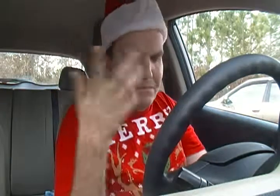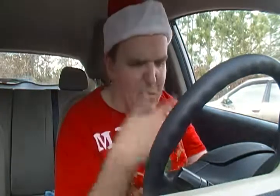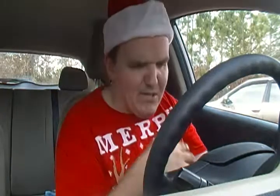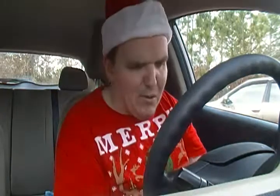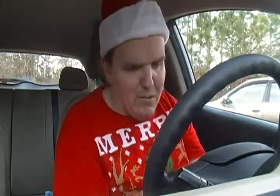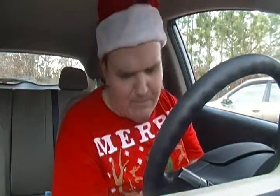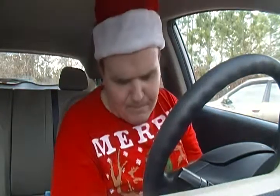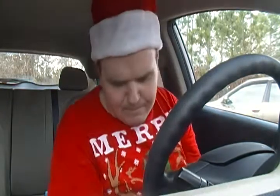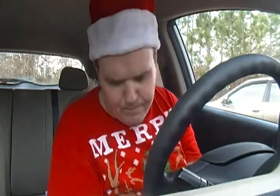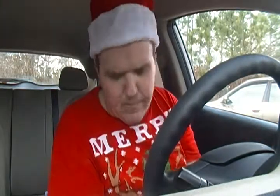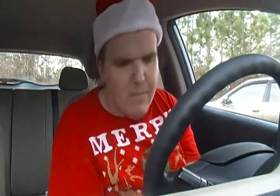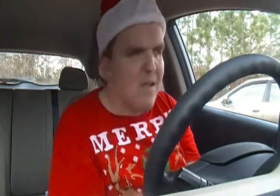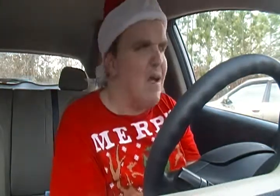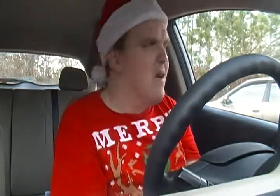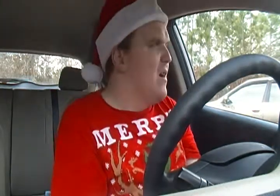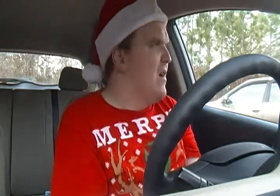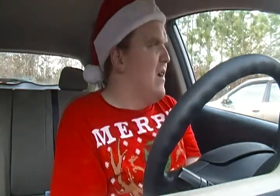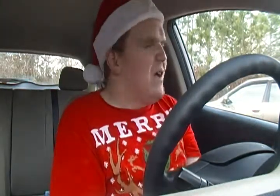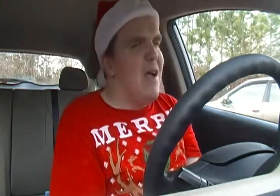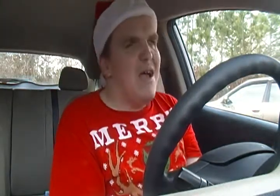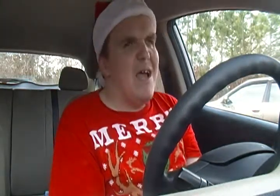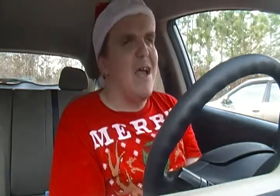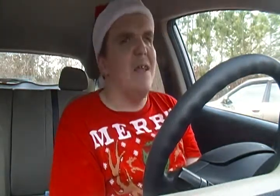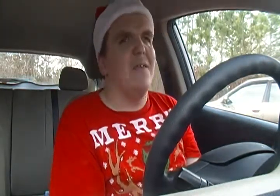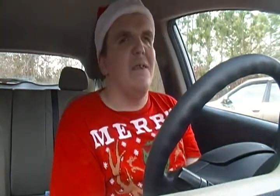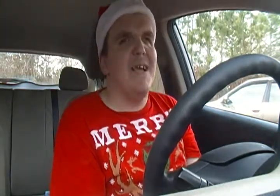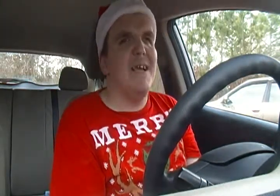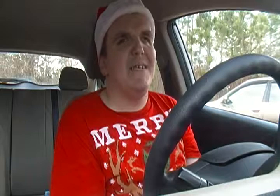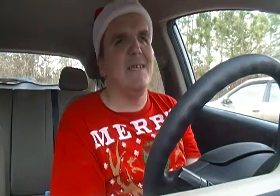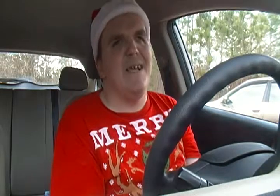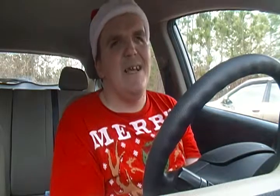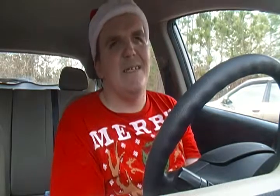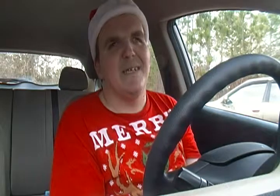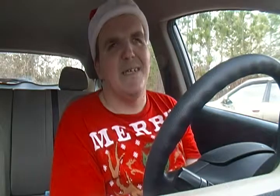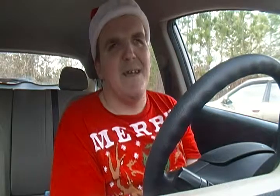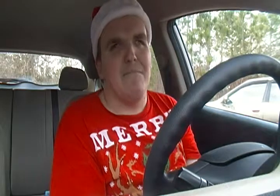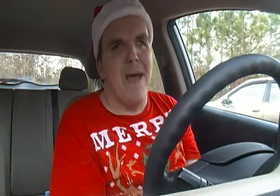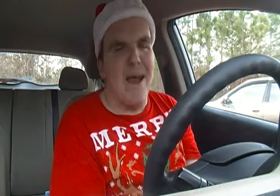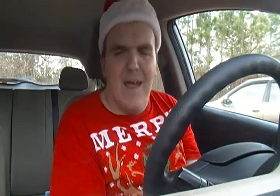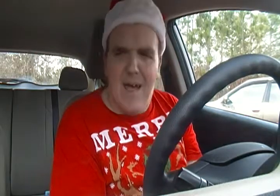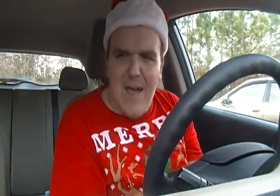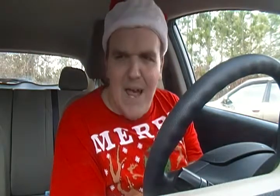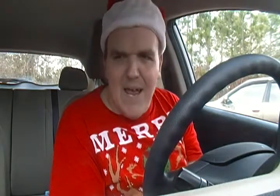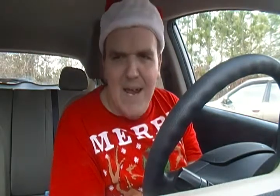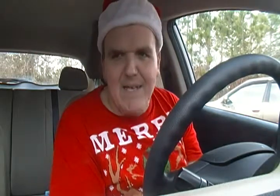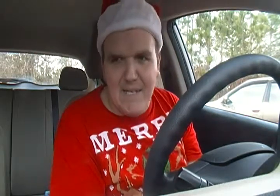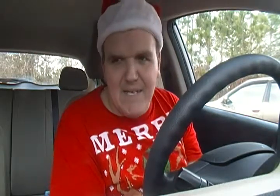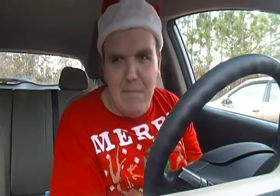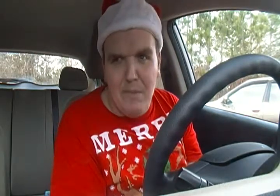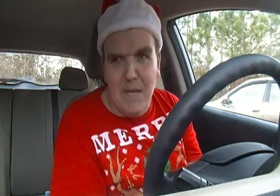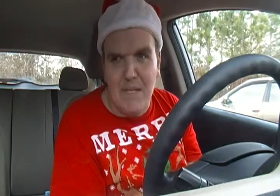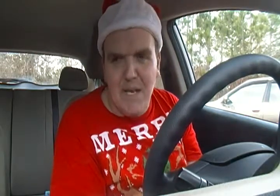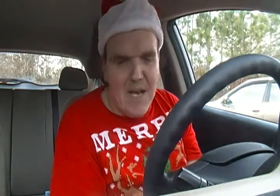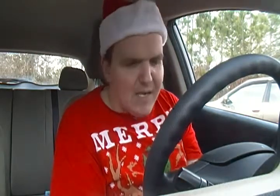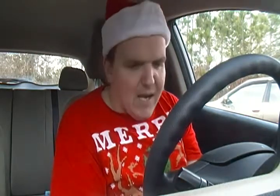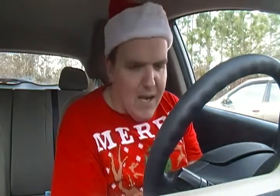what was going on and he gets his he gets his theme back and he gets a c plus he's like